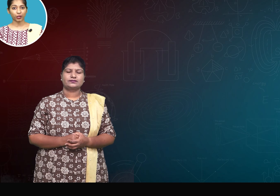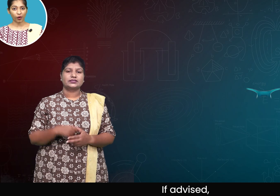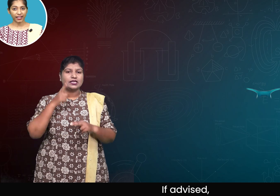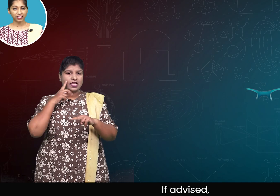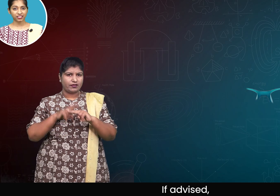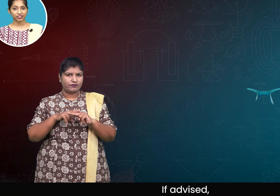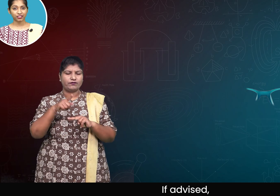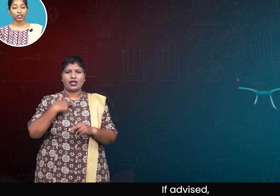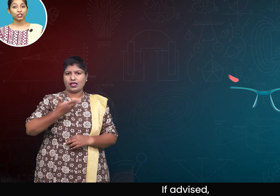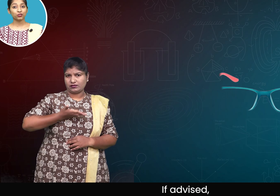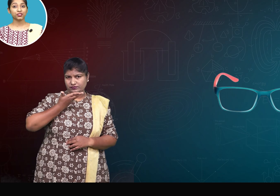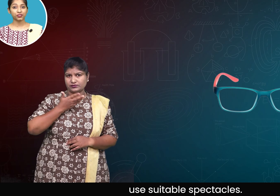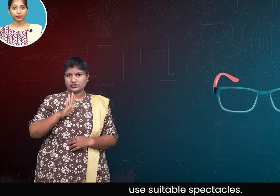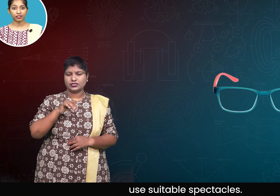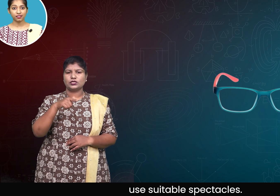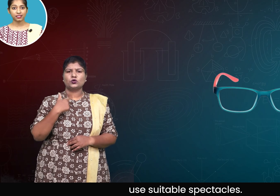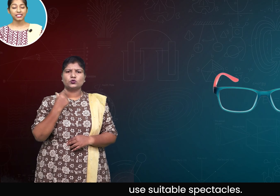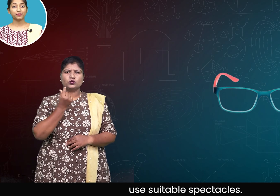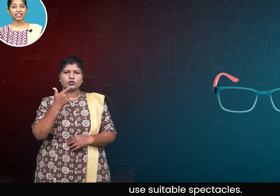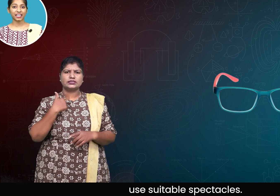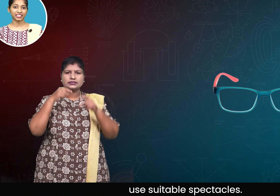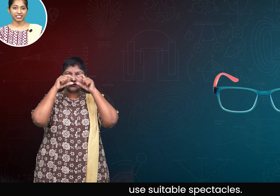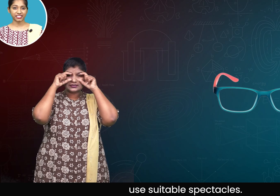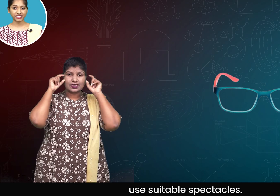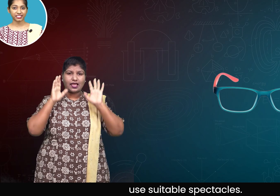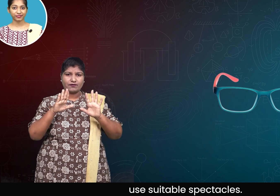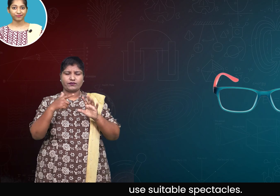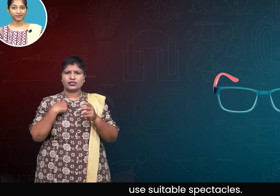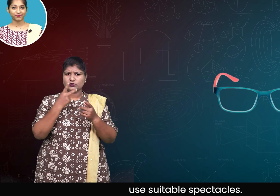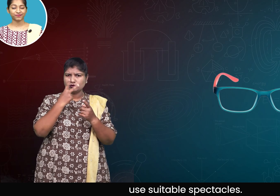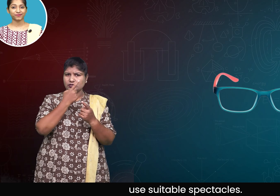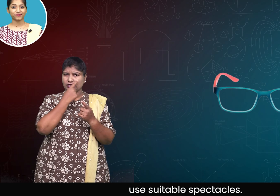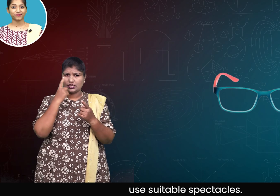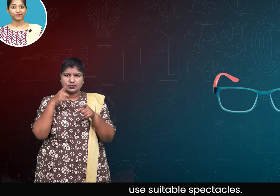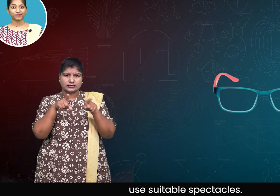If advised, use suitable spectacles.